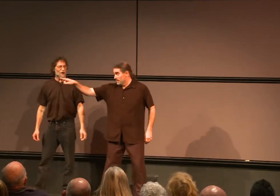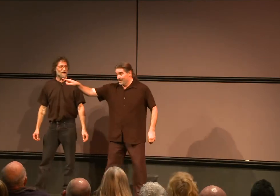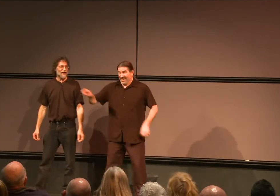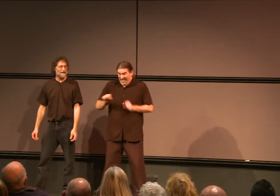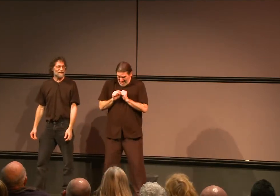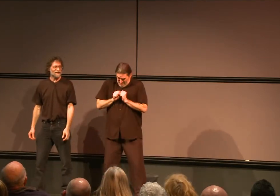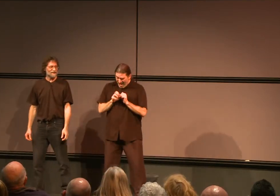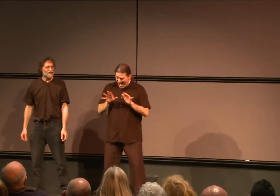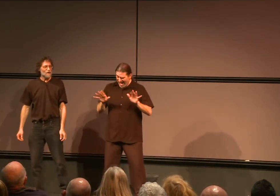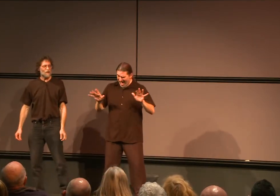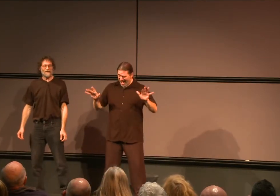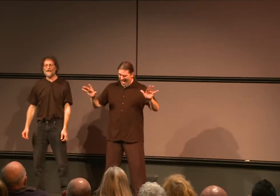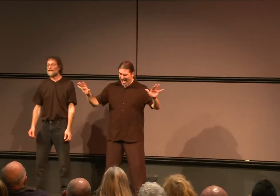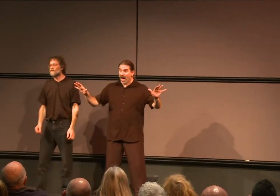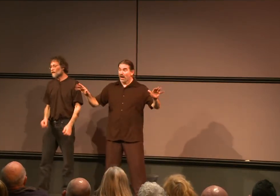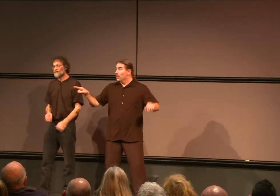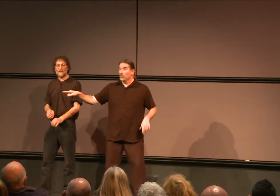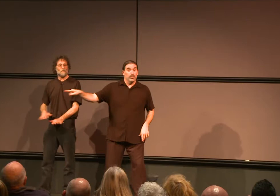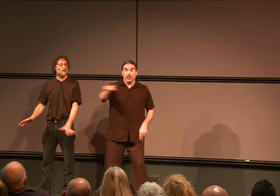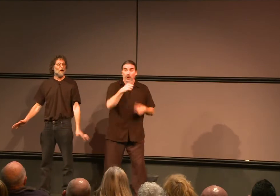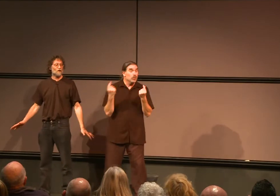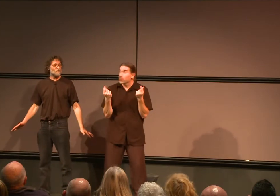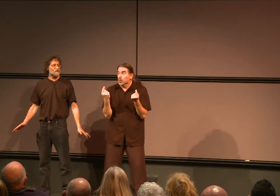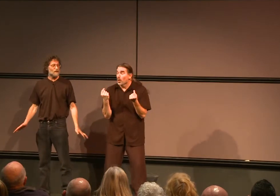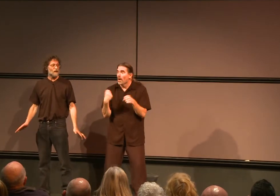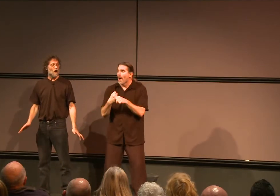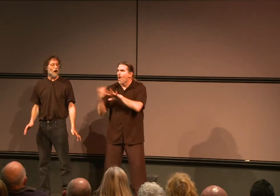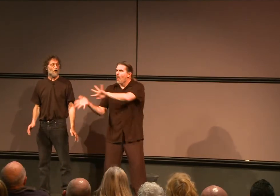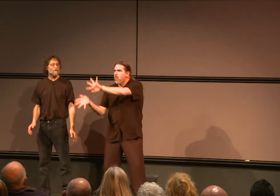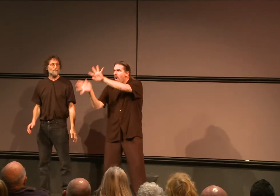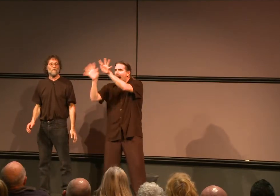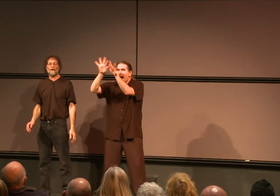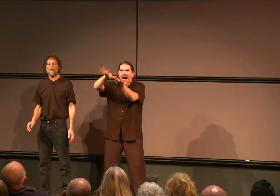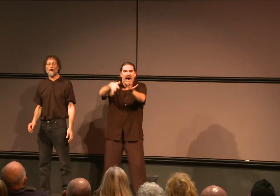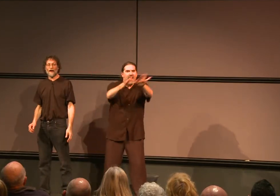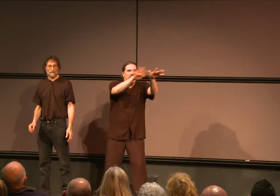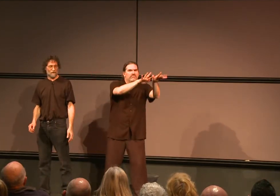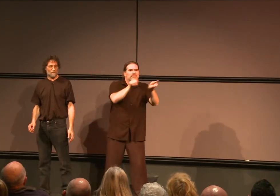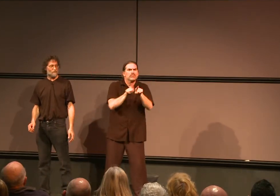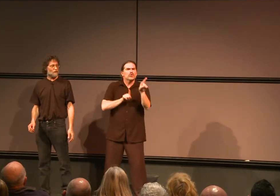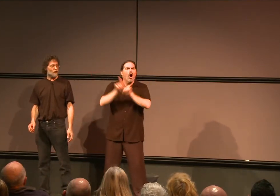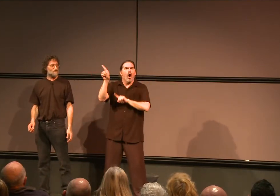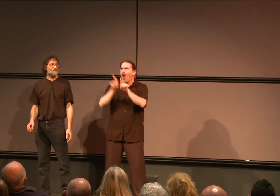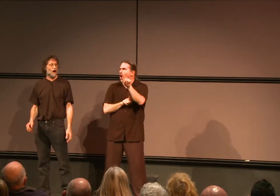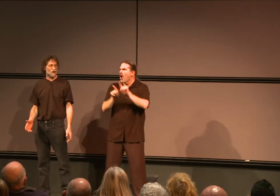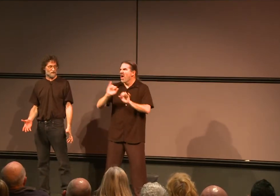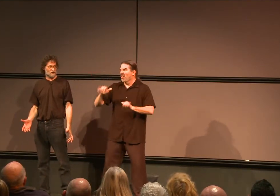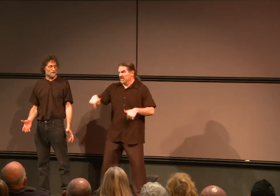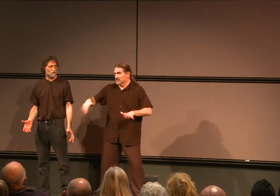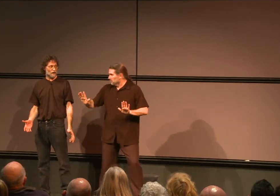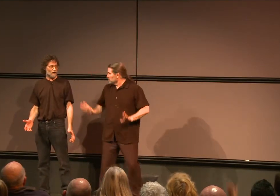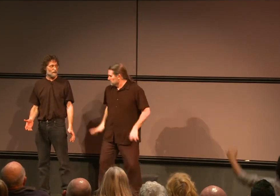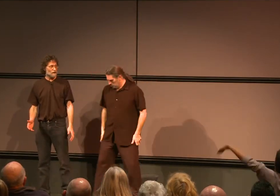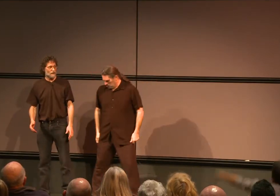Okay. When he explodes, all of you make a wave of stars. Okay? Like